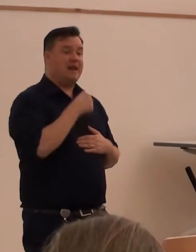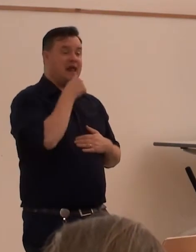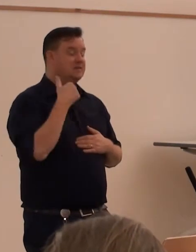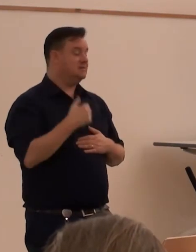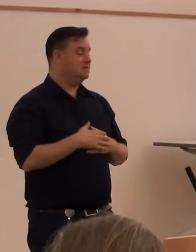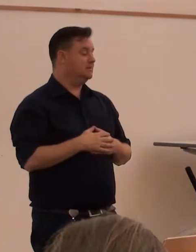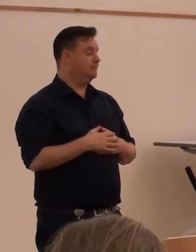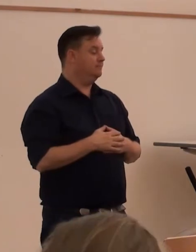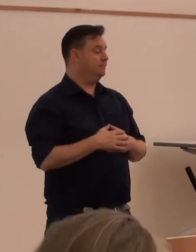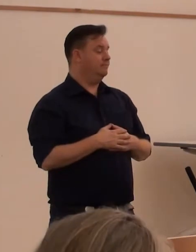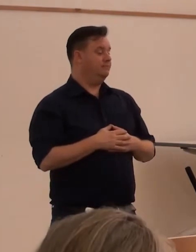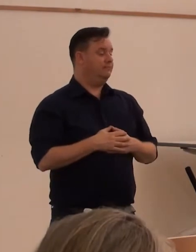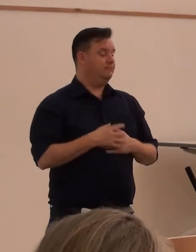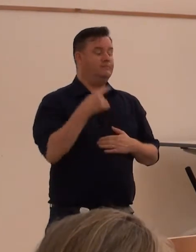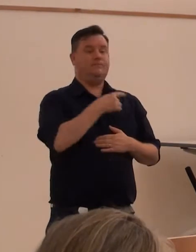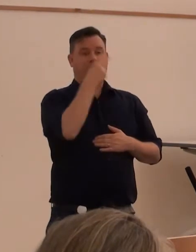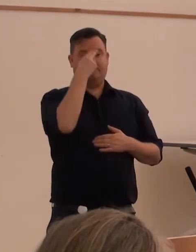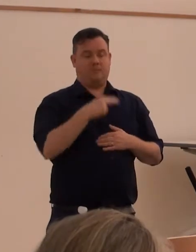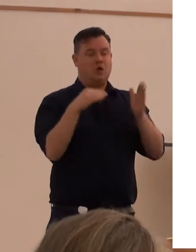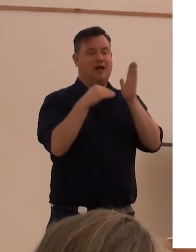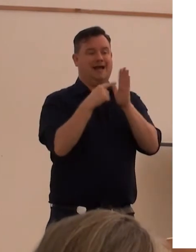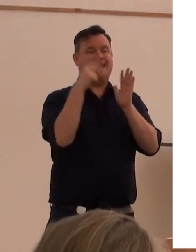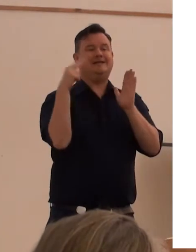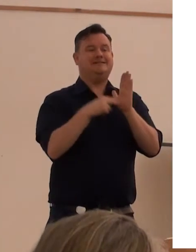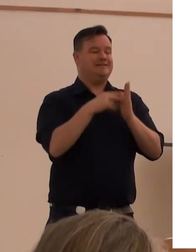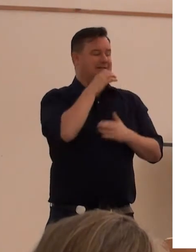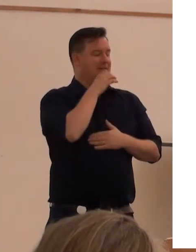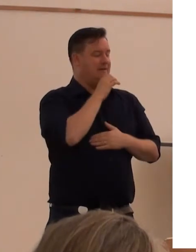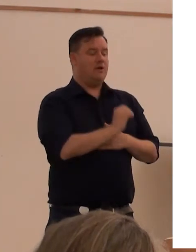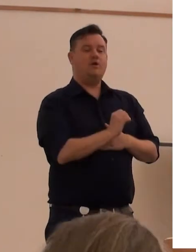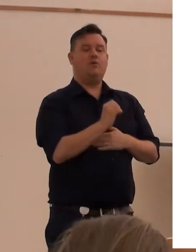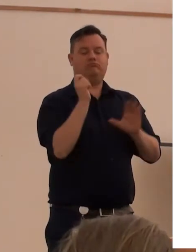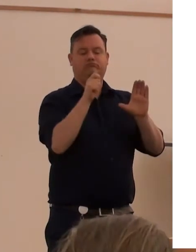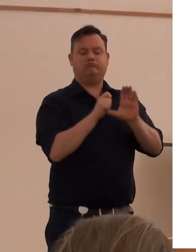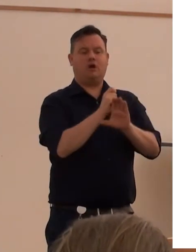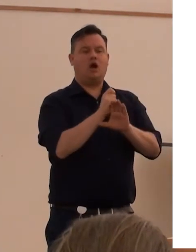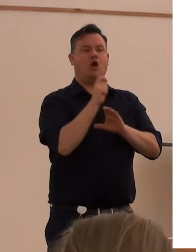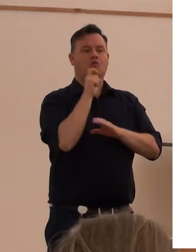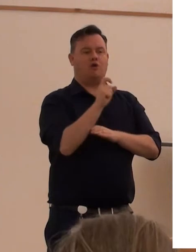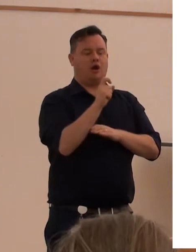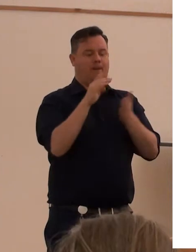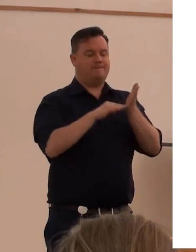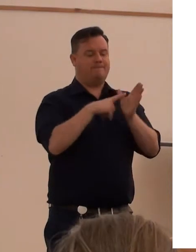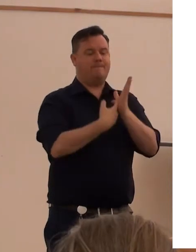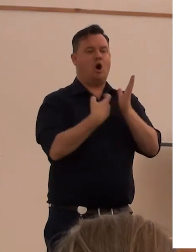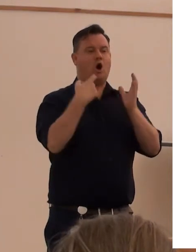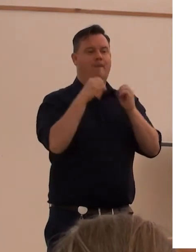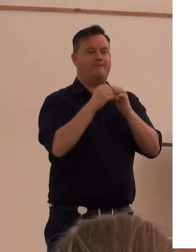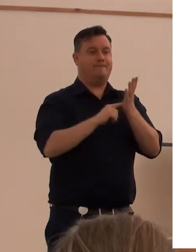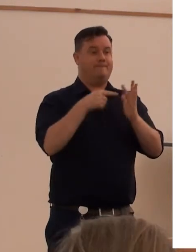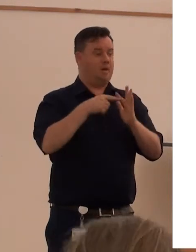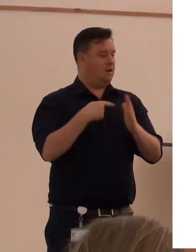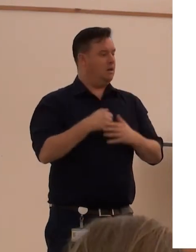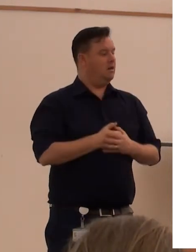Yeah. Here we go. So this piece is called Sentiment. It's carved from Carrara marble. It's a miracle of two